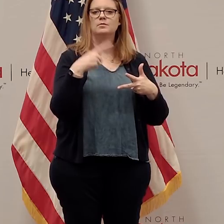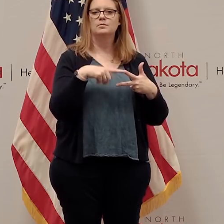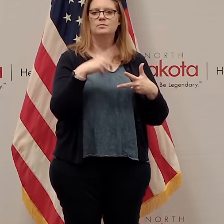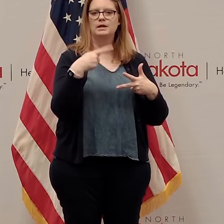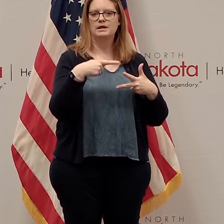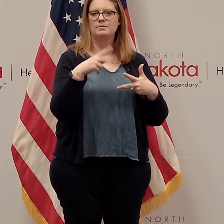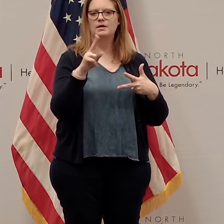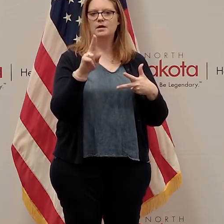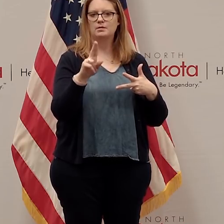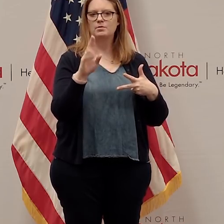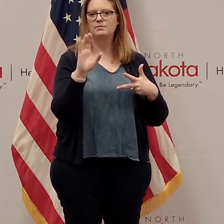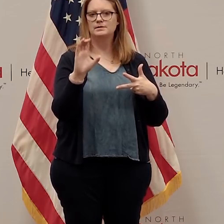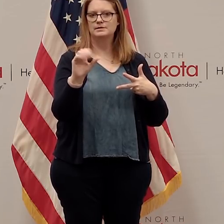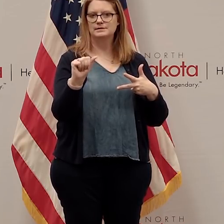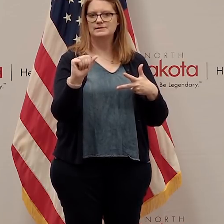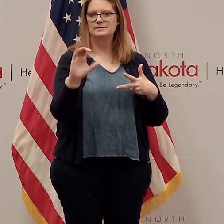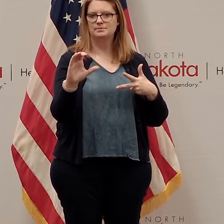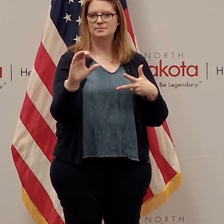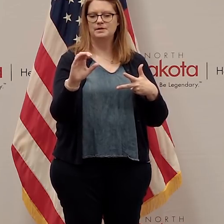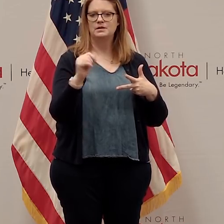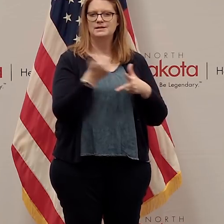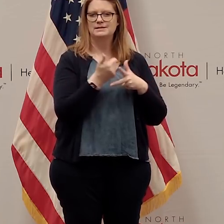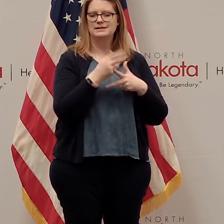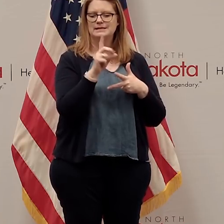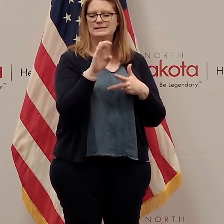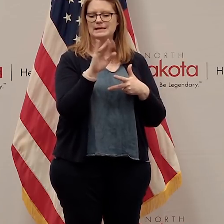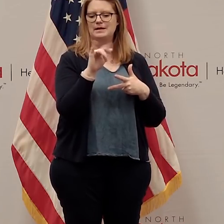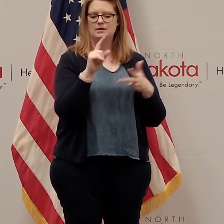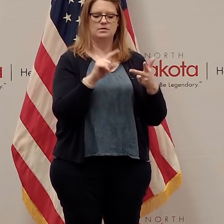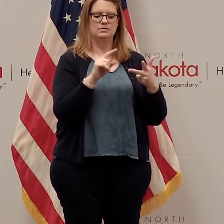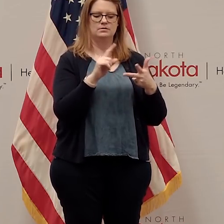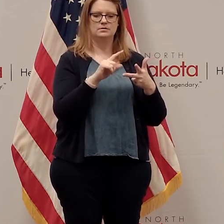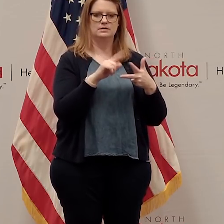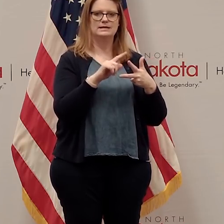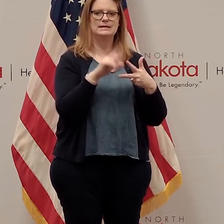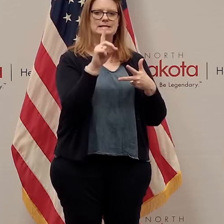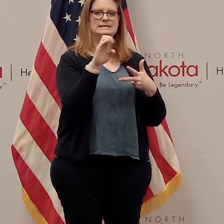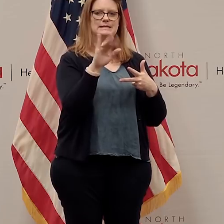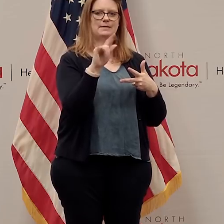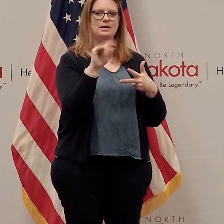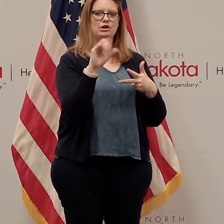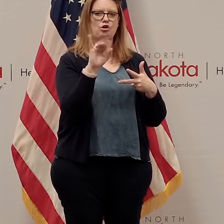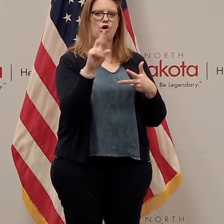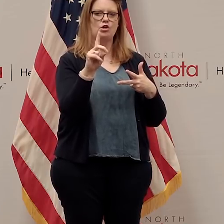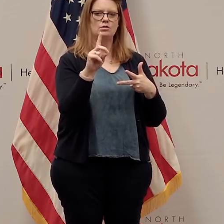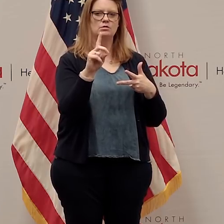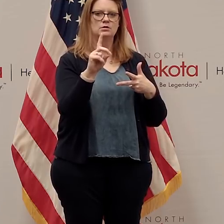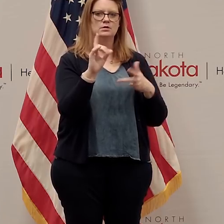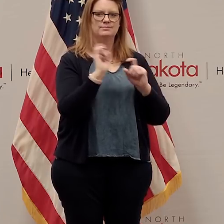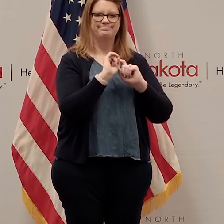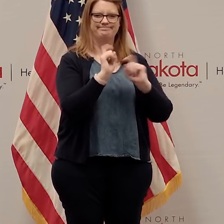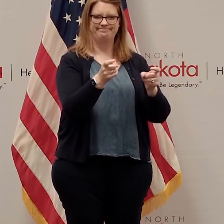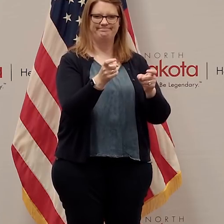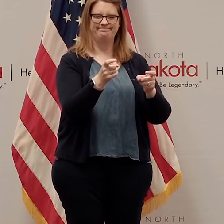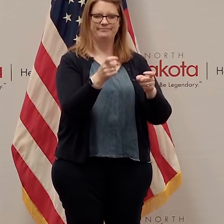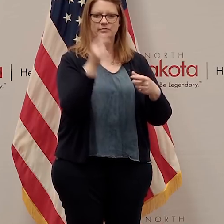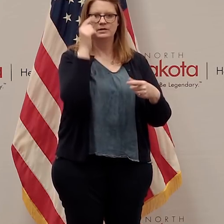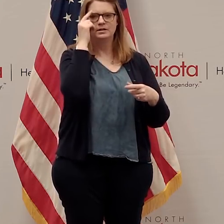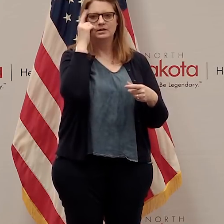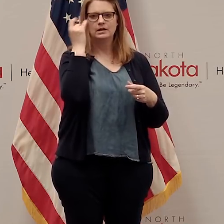this evening. They'll be loaded into a debit card, and that debit card will be mailed to individuals. If you're interested in receiving